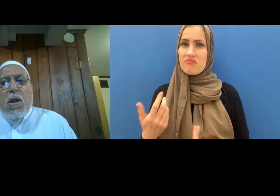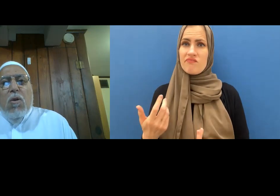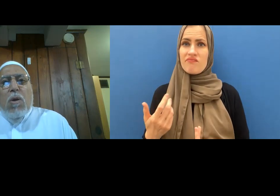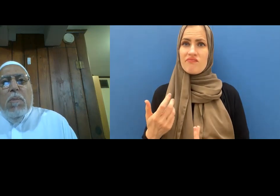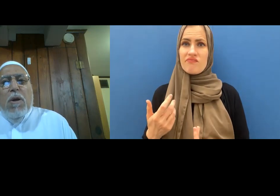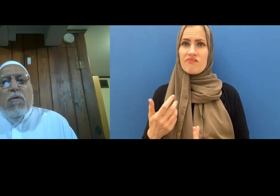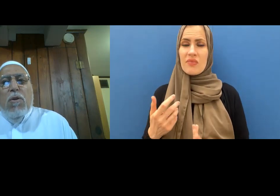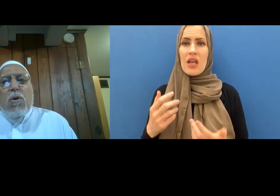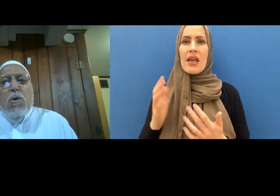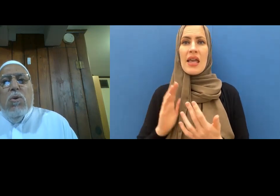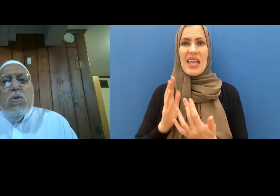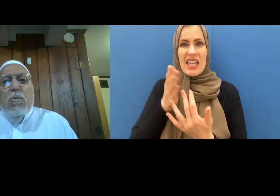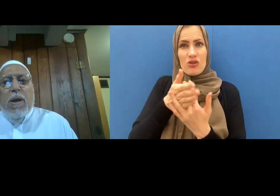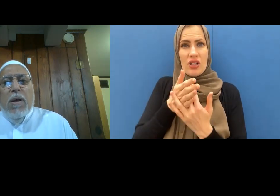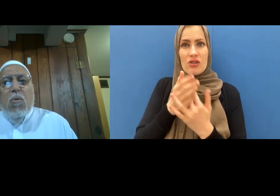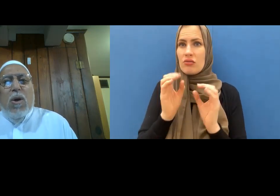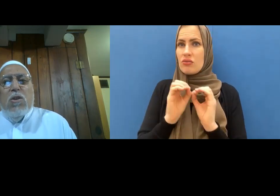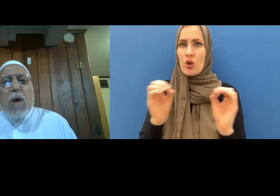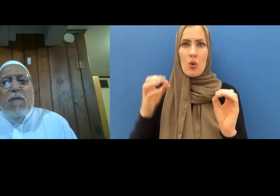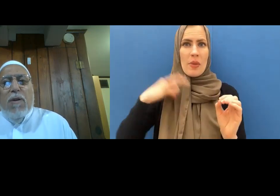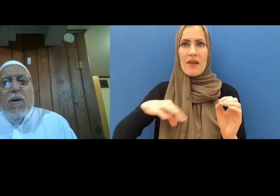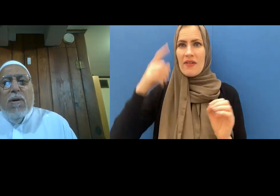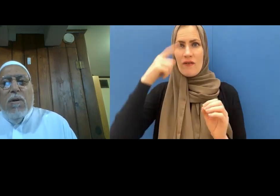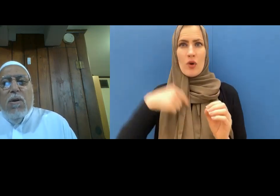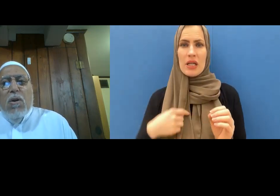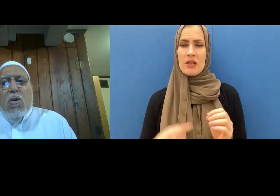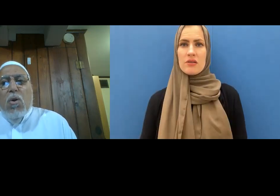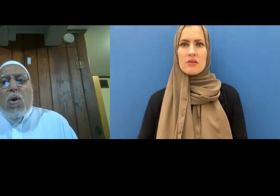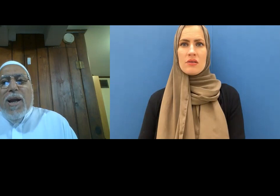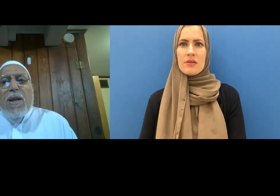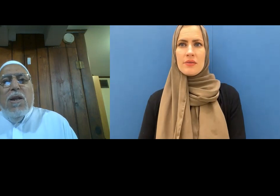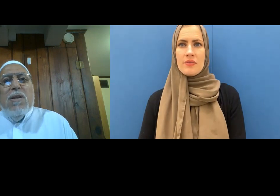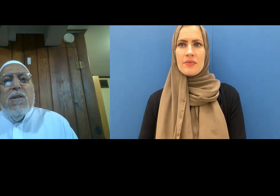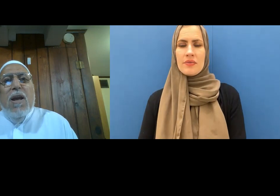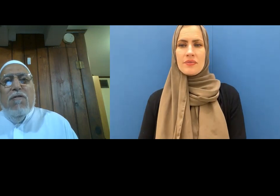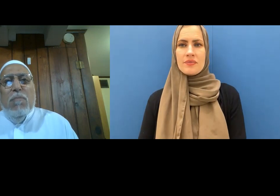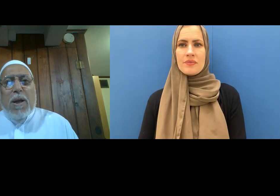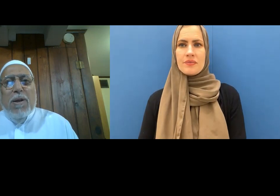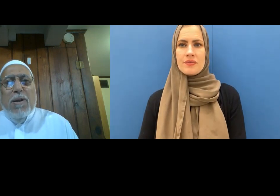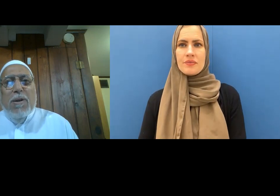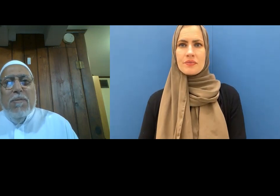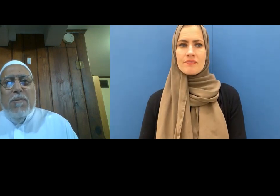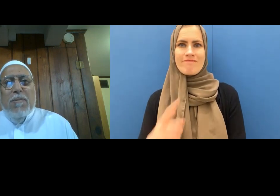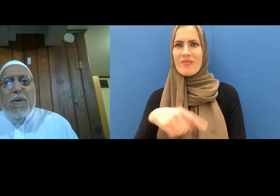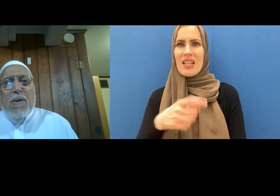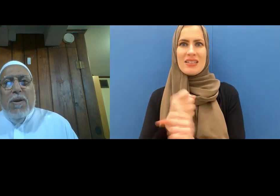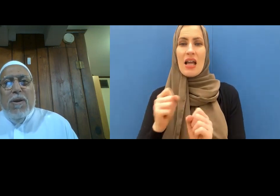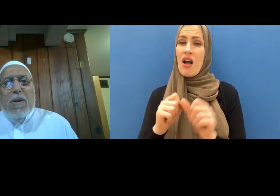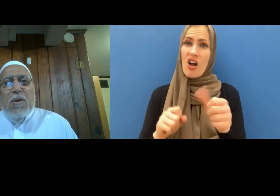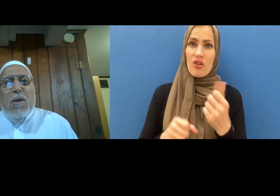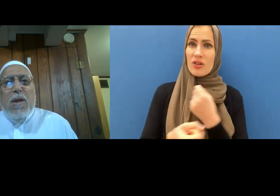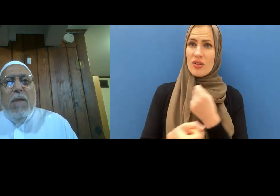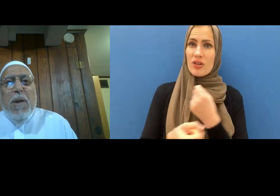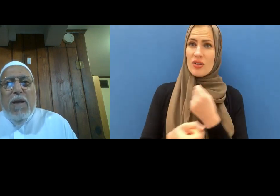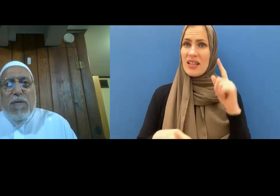intercession will be of no use to me whatsoever, nor can they save me.